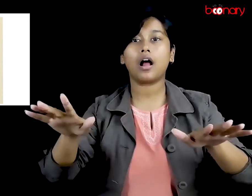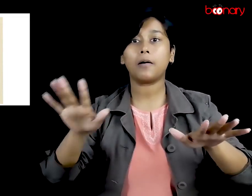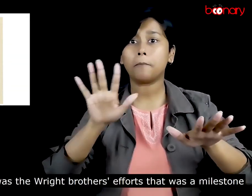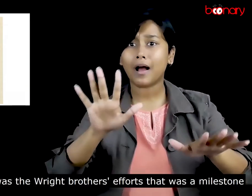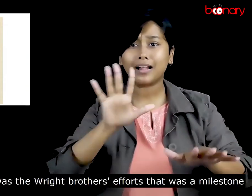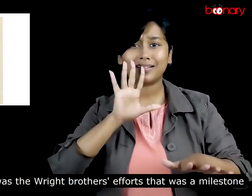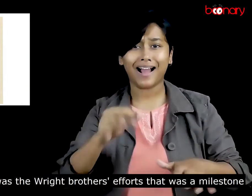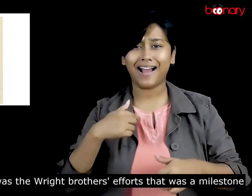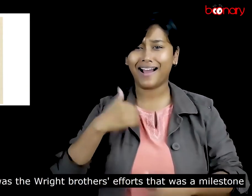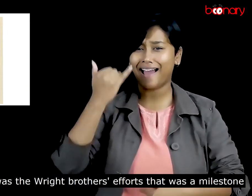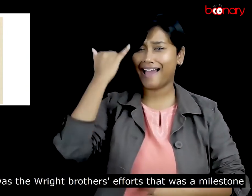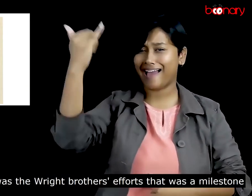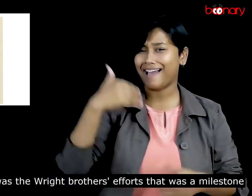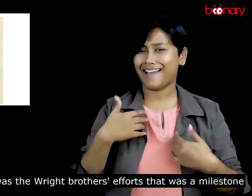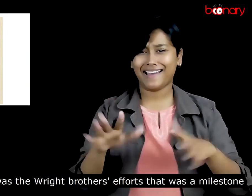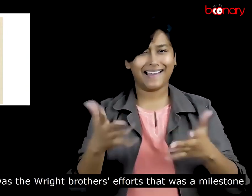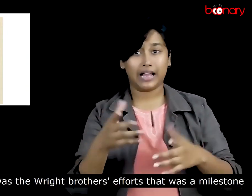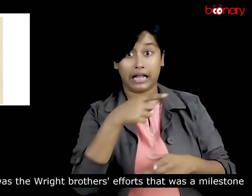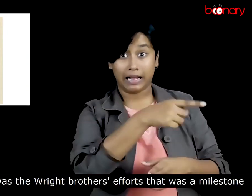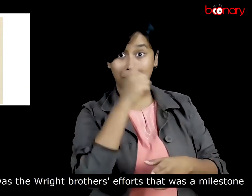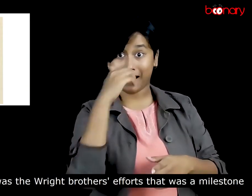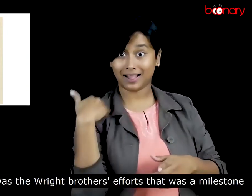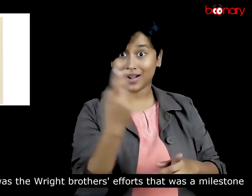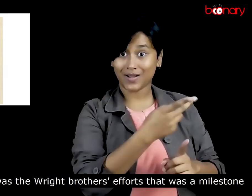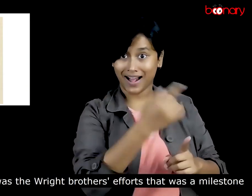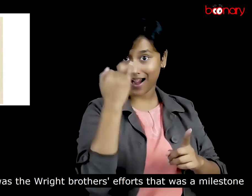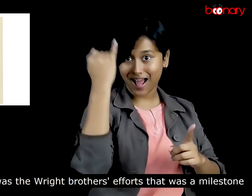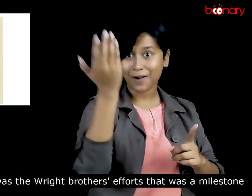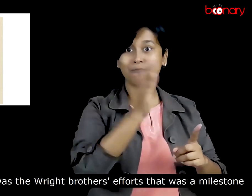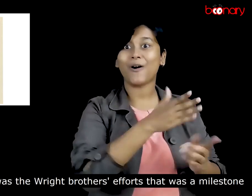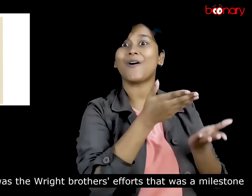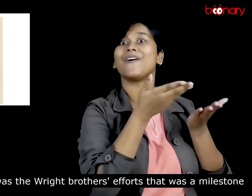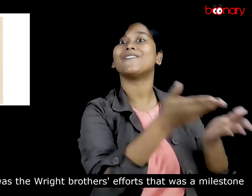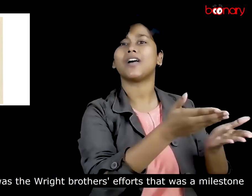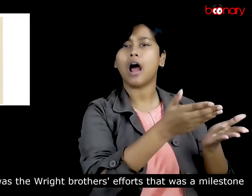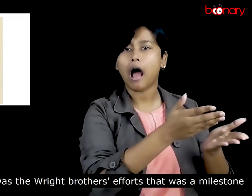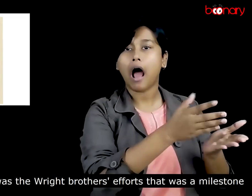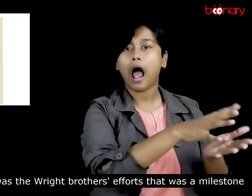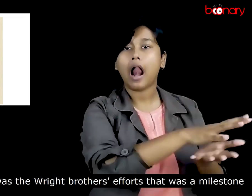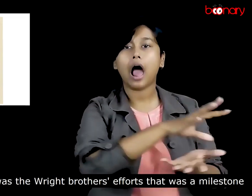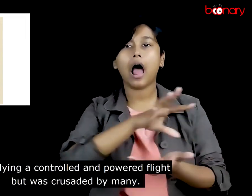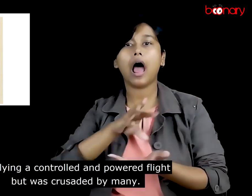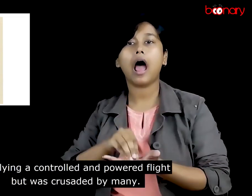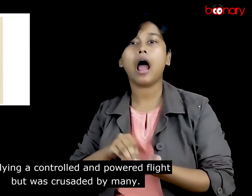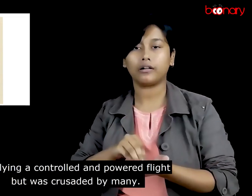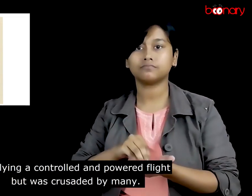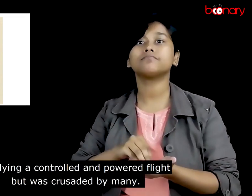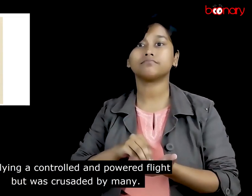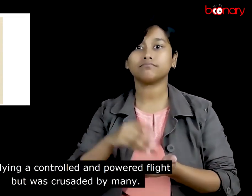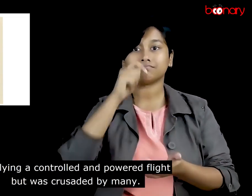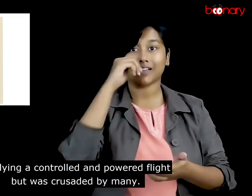In reality, it was the Wright brothers' efforts that was a milestone in flying a controlled and